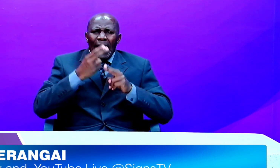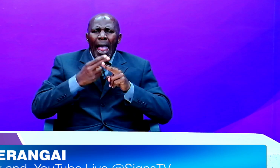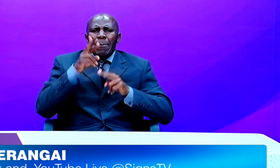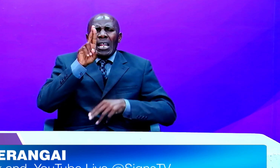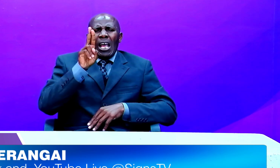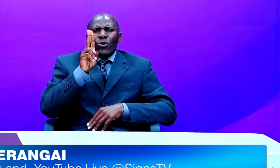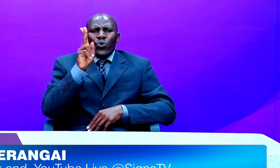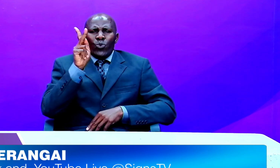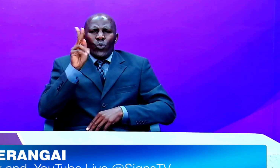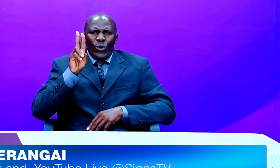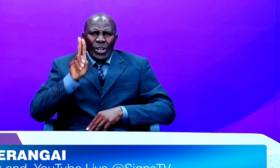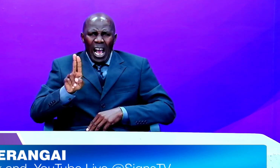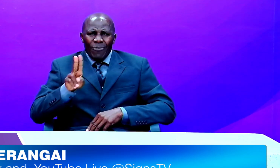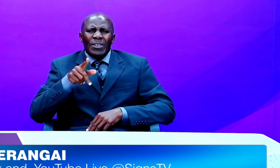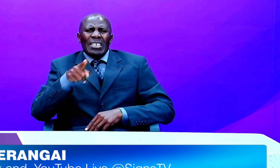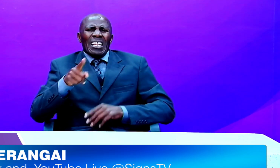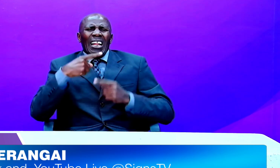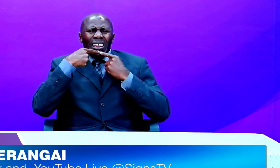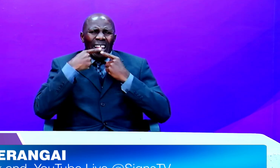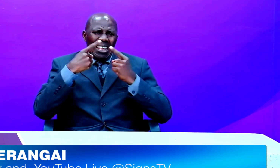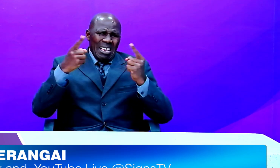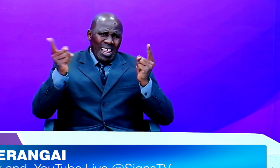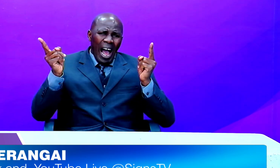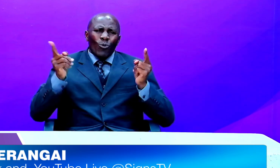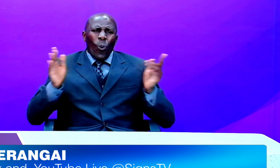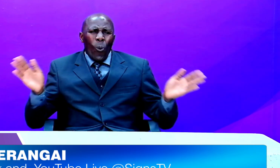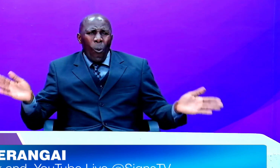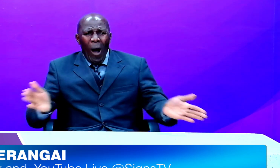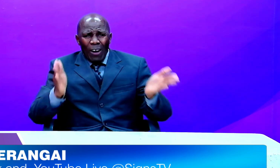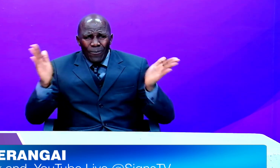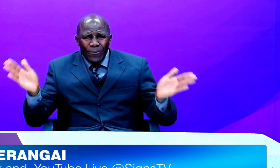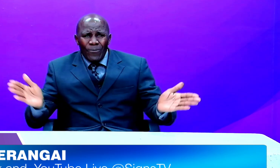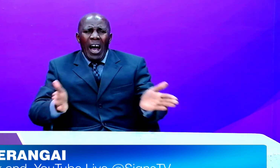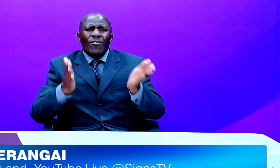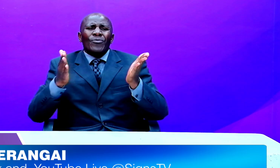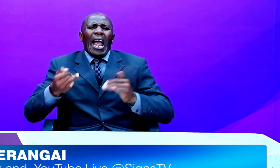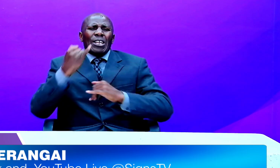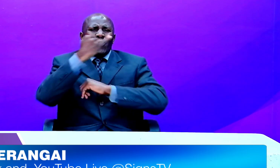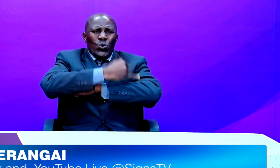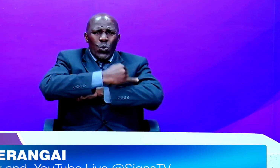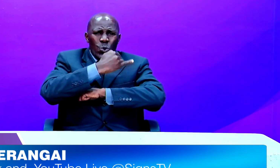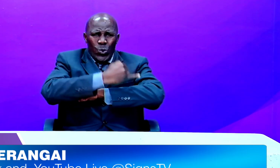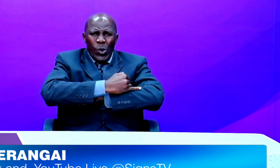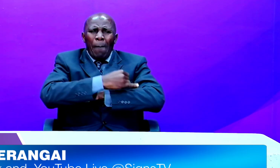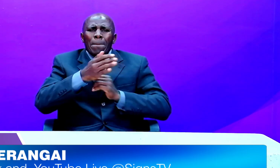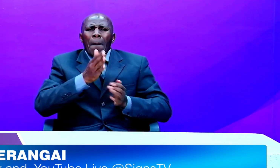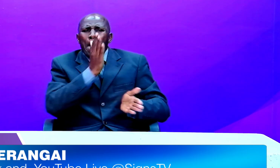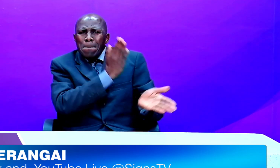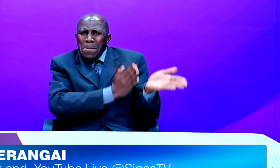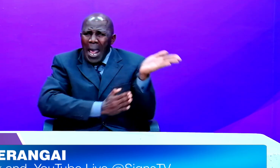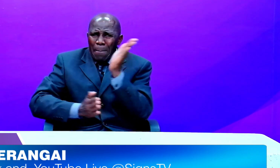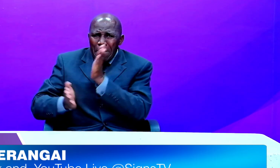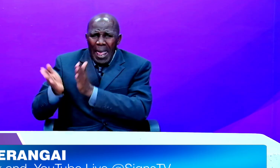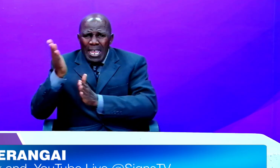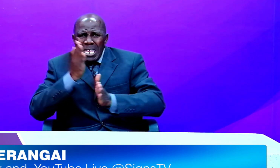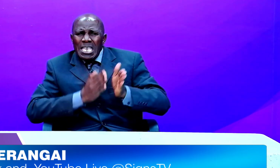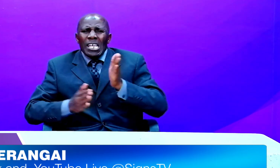Njoro in Nakuru County, CS Ruku emphasized the urgency of institutional